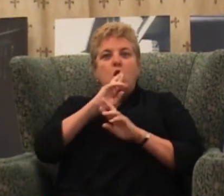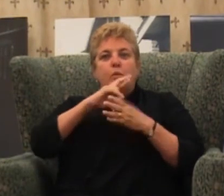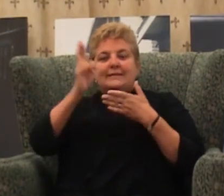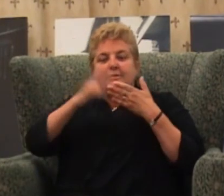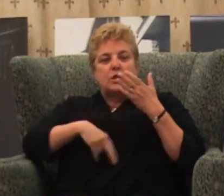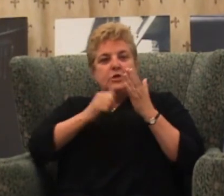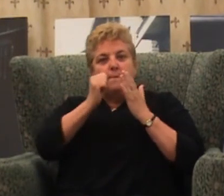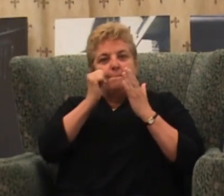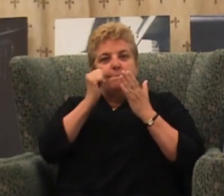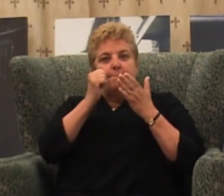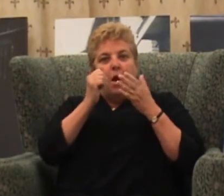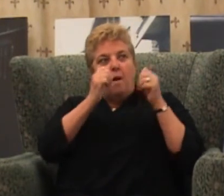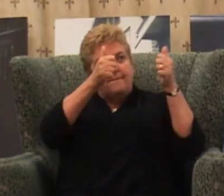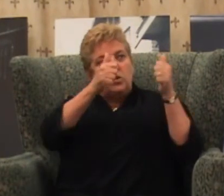you passed.